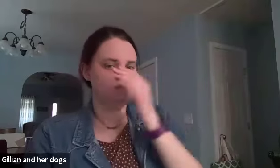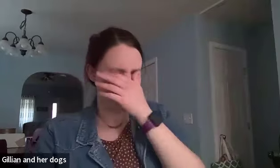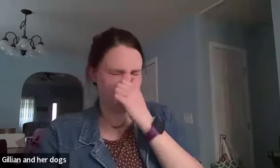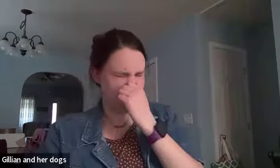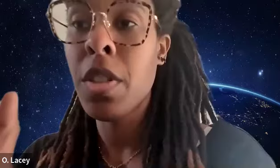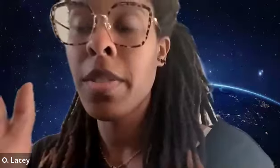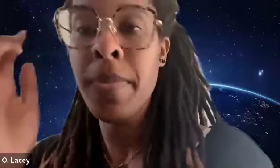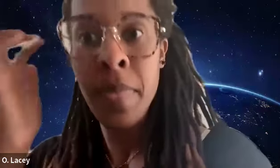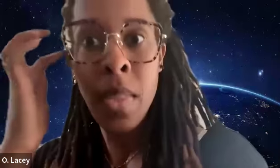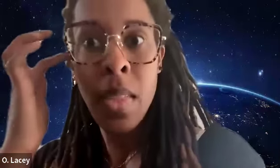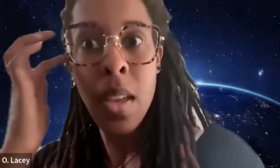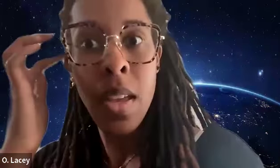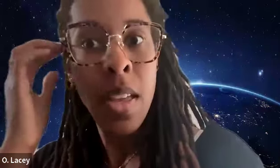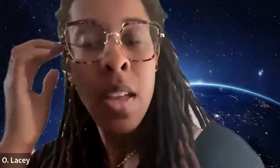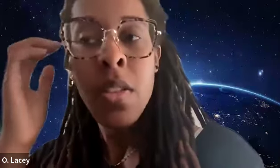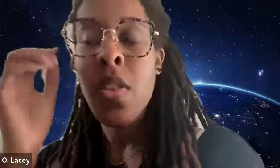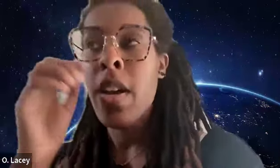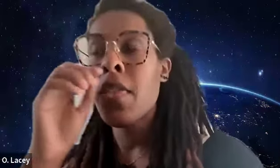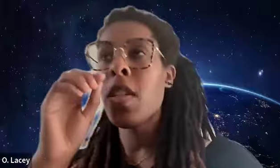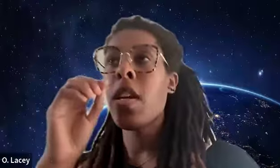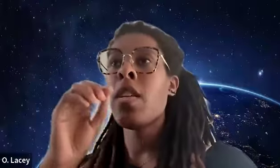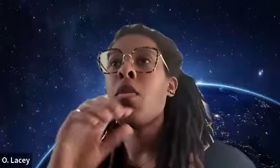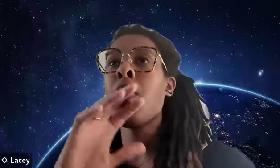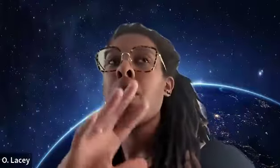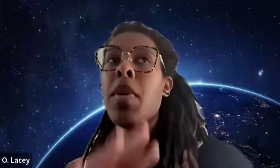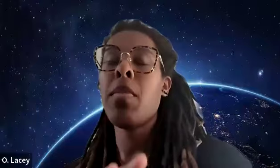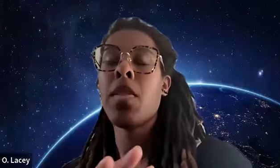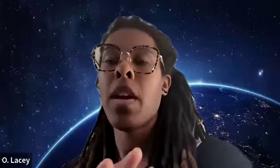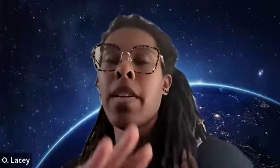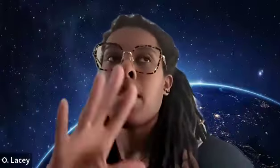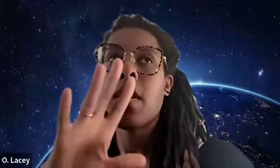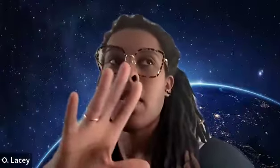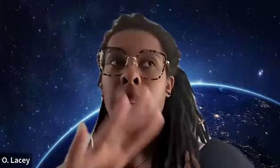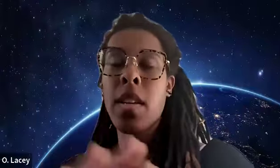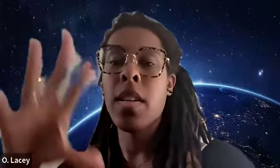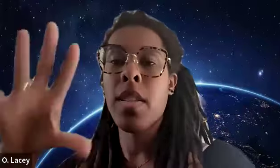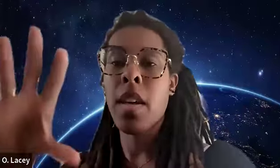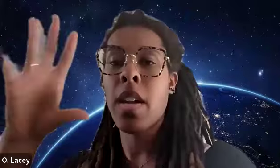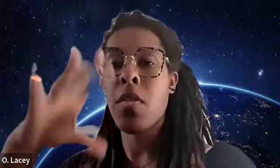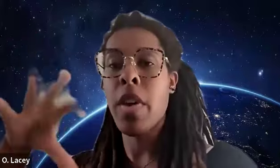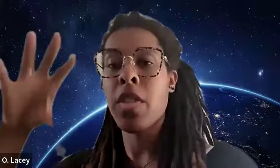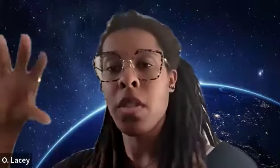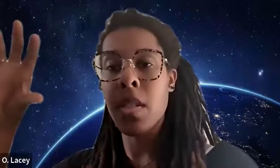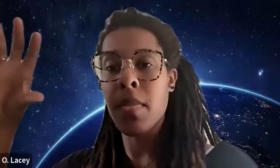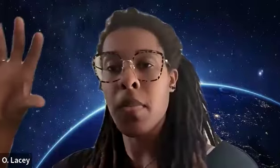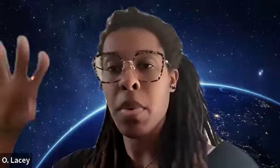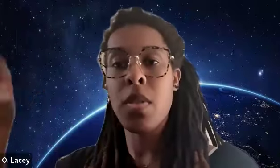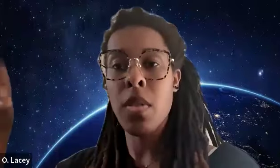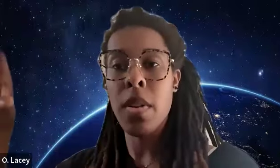I have a So, question. yes. So I know with baby signs and like kids, they kind of gradually build